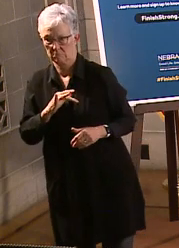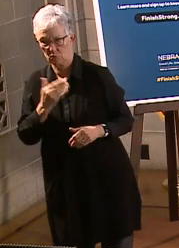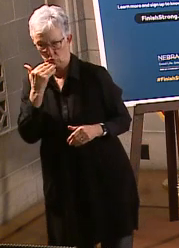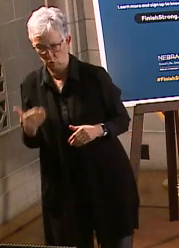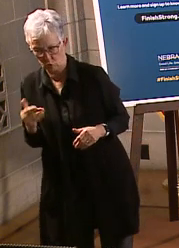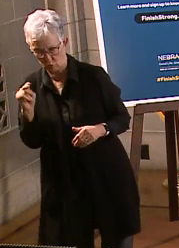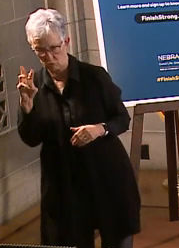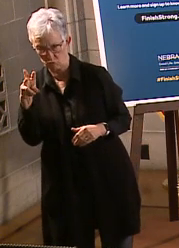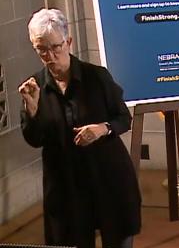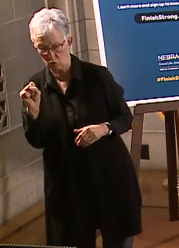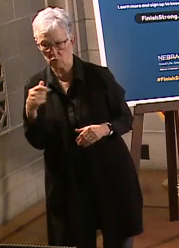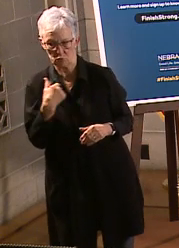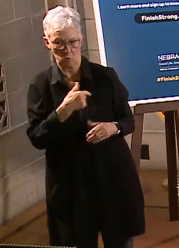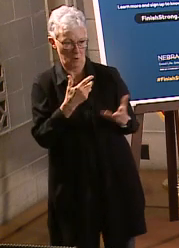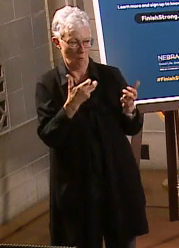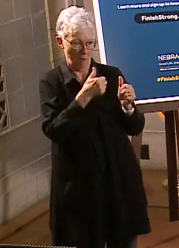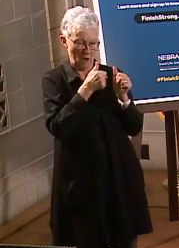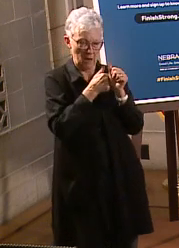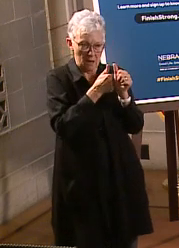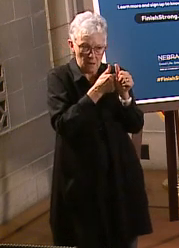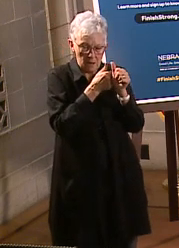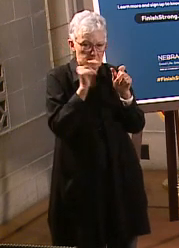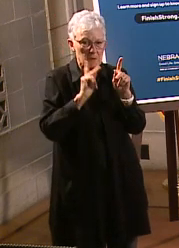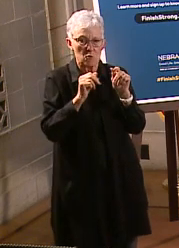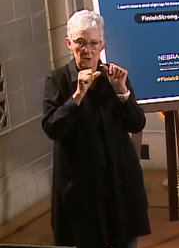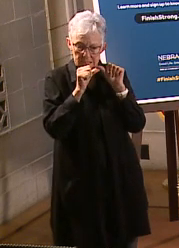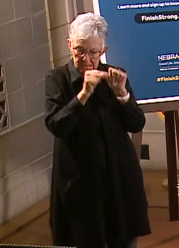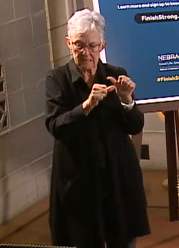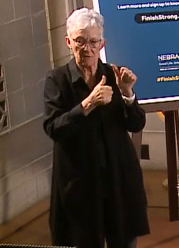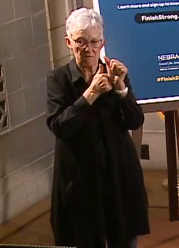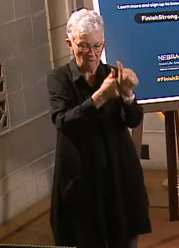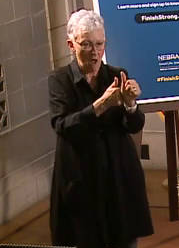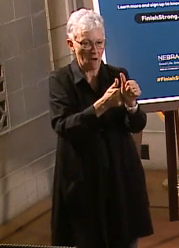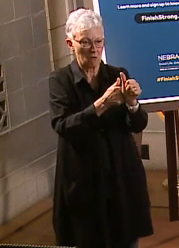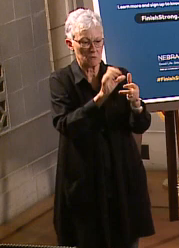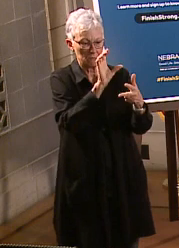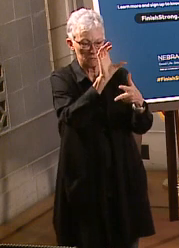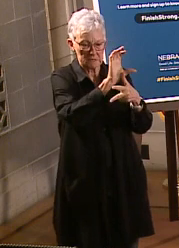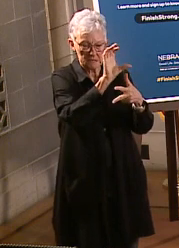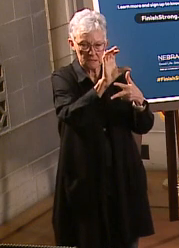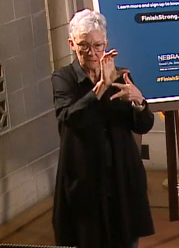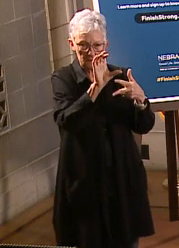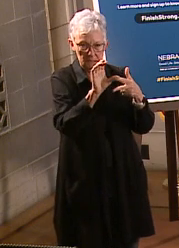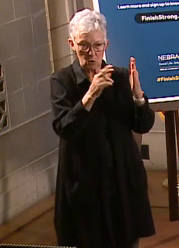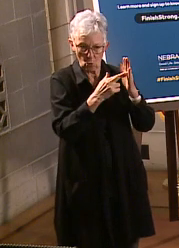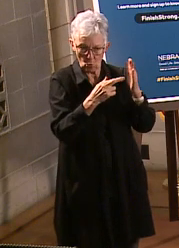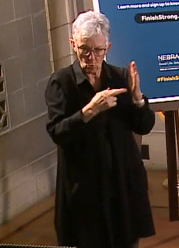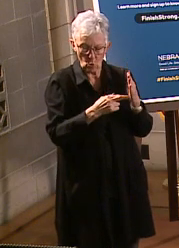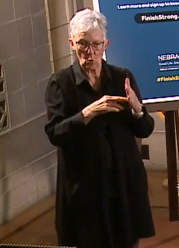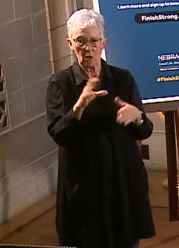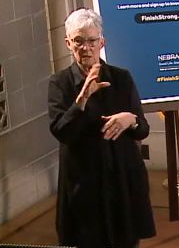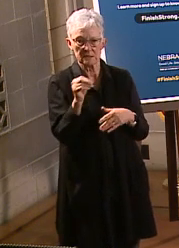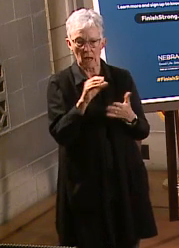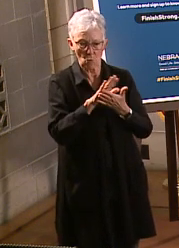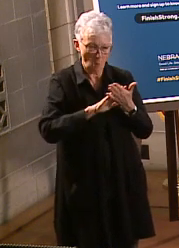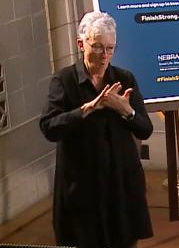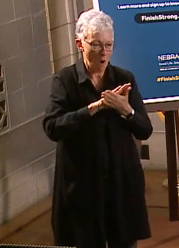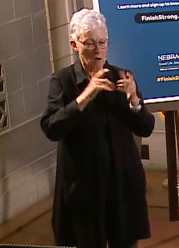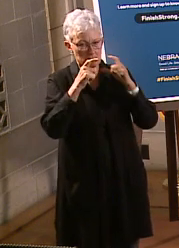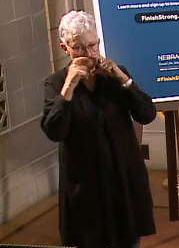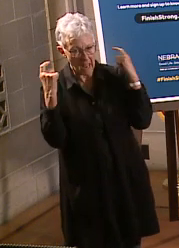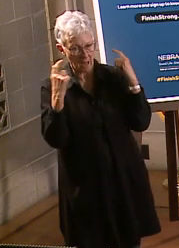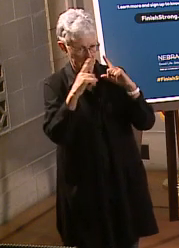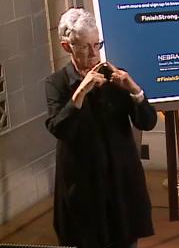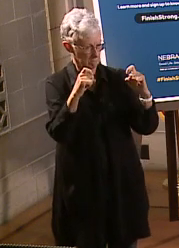still follow the 3 C's and the non-pharmaceutical interventions. And so far, the vaccines